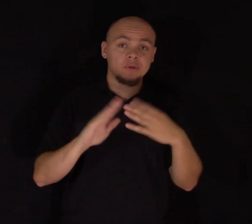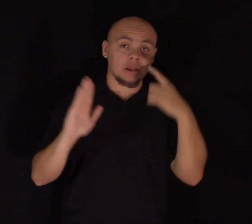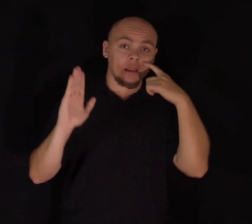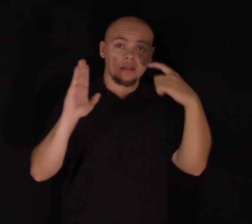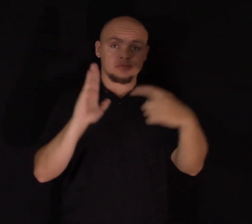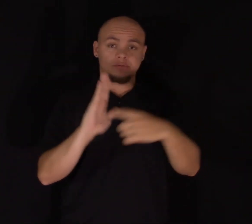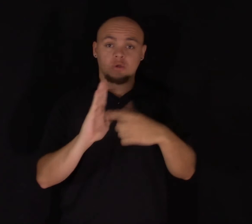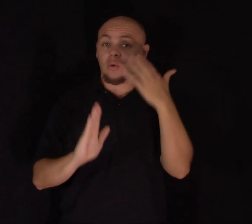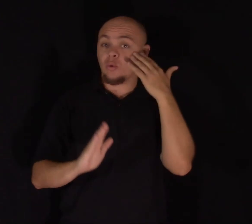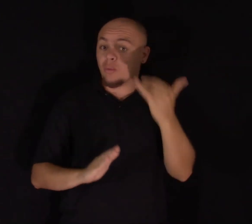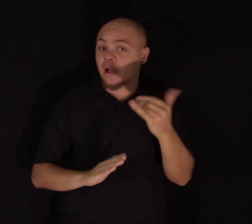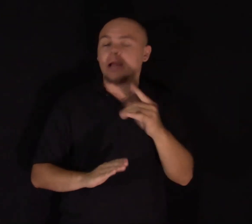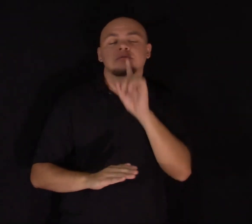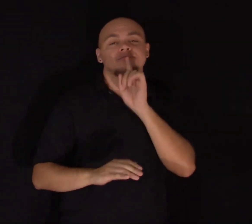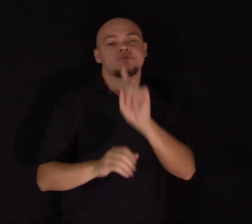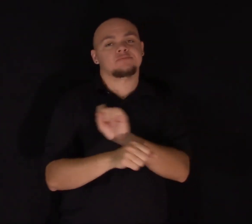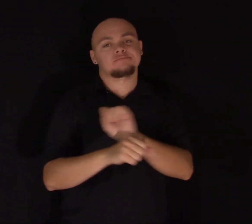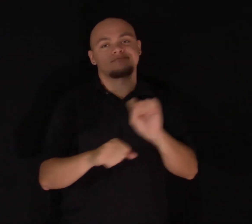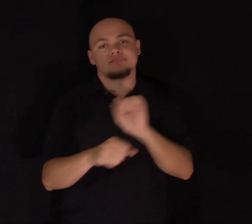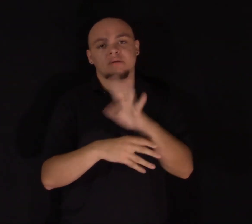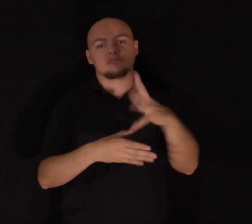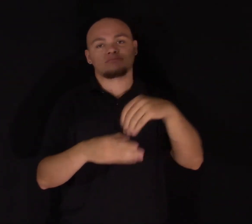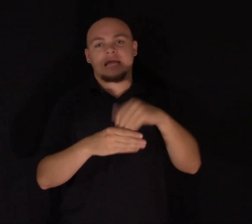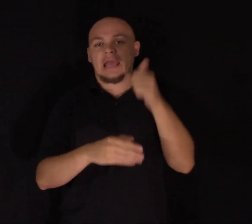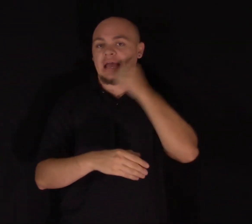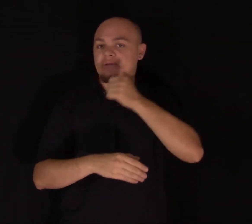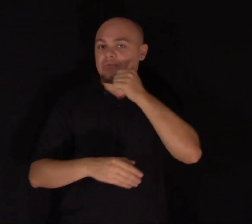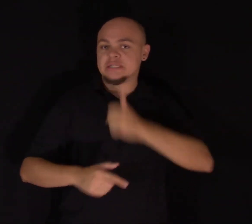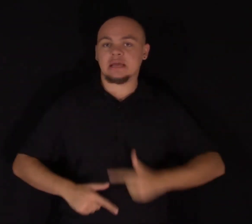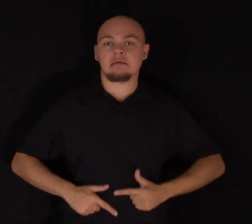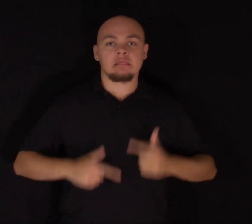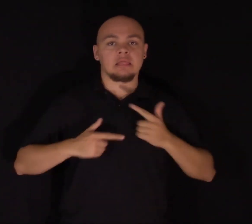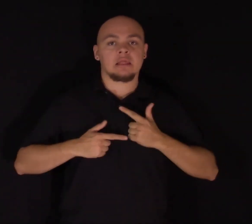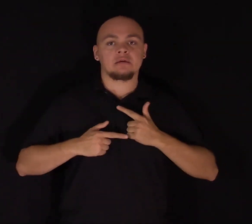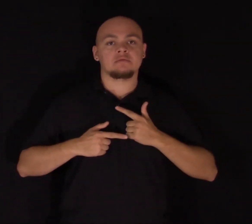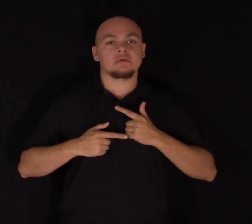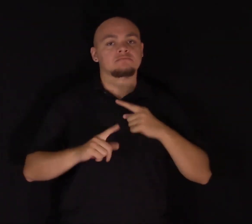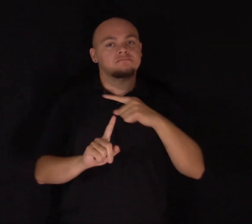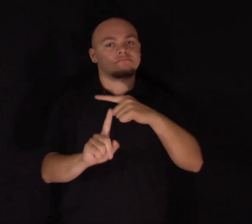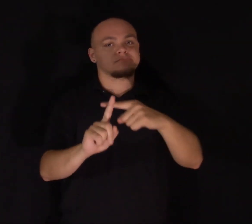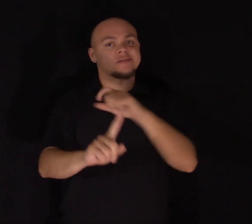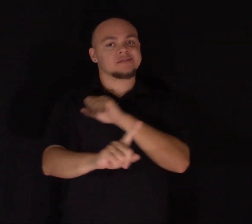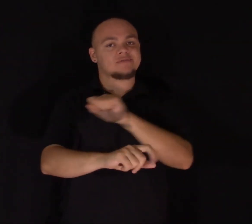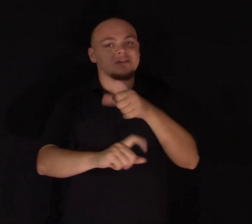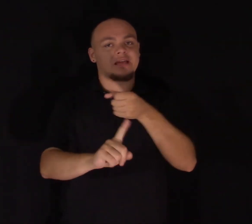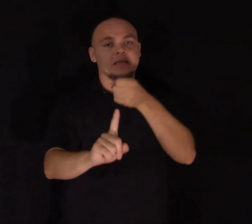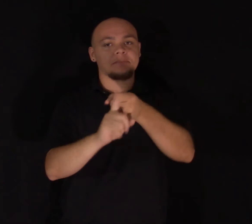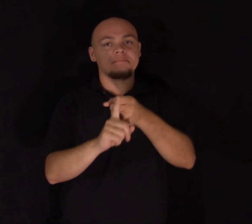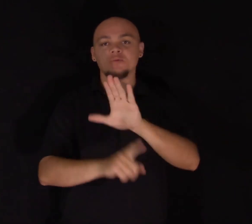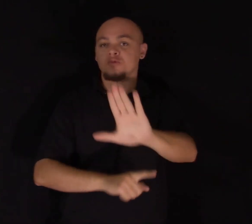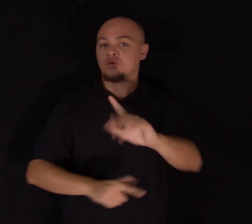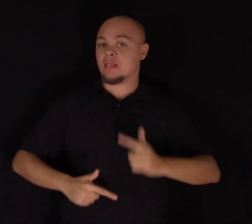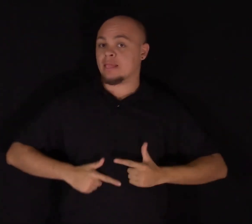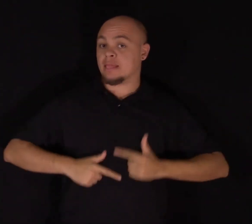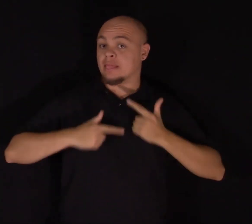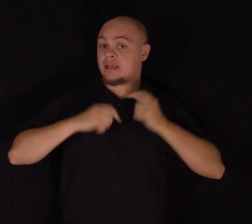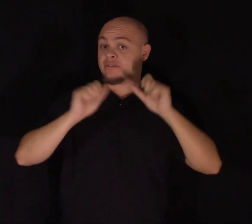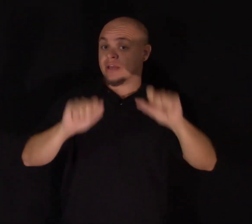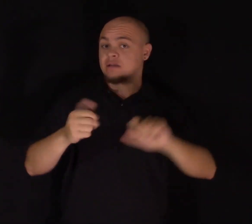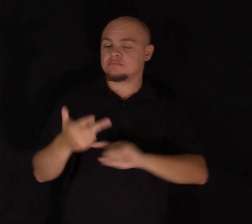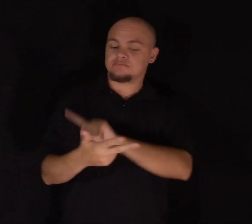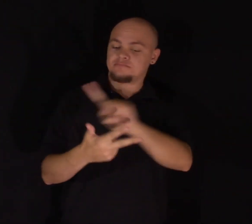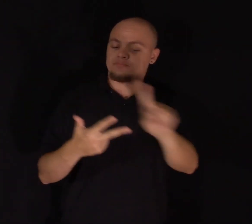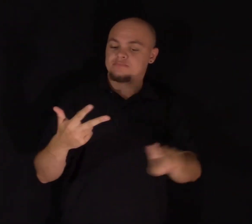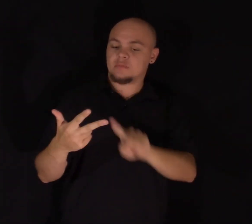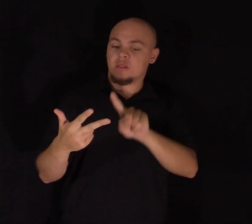are very real aspects of everyday life that can make a truly significant positive impact. So, the third aspect